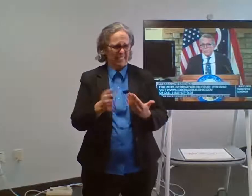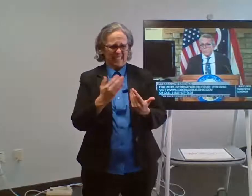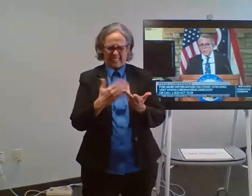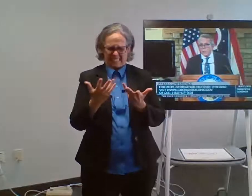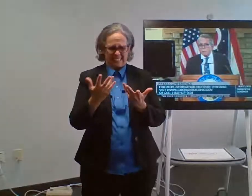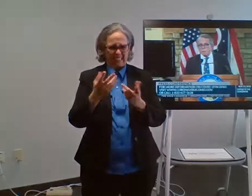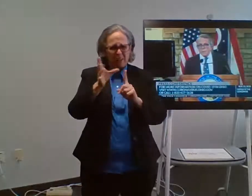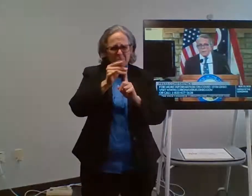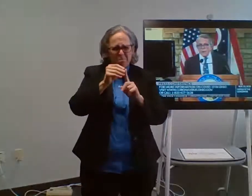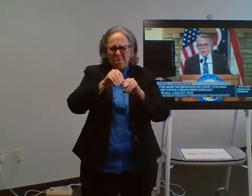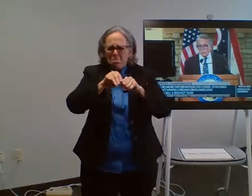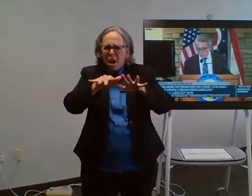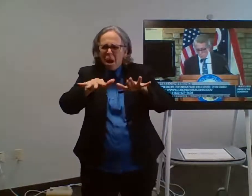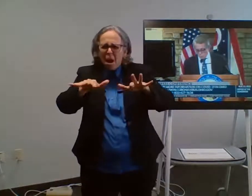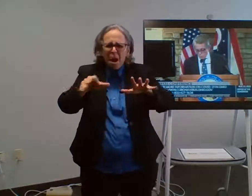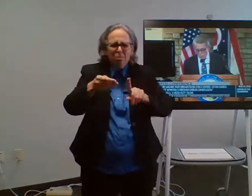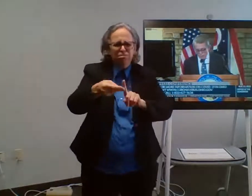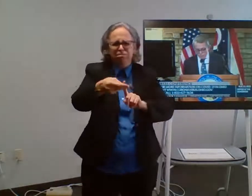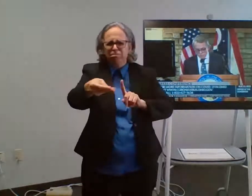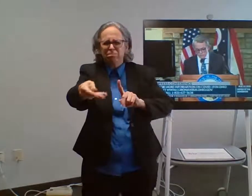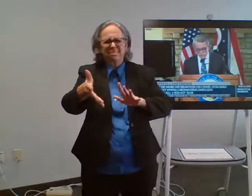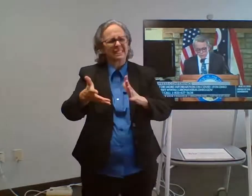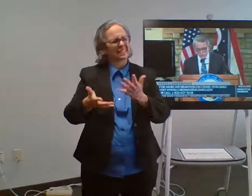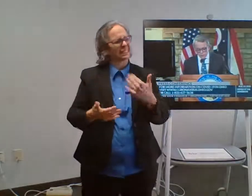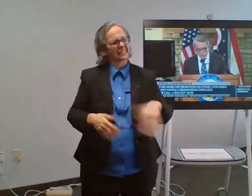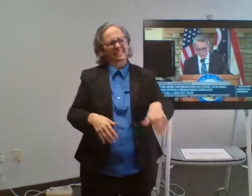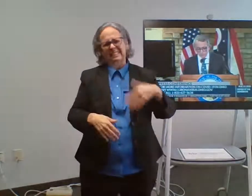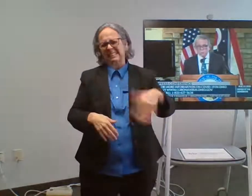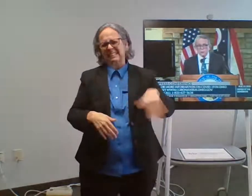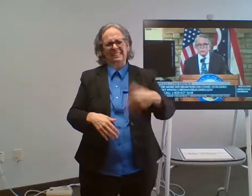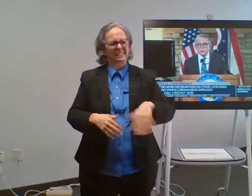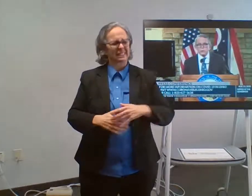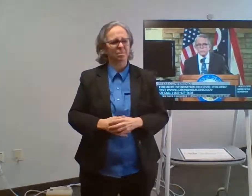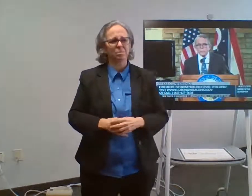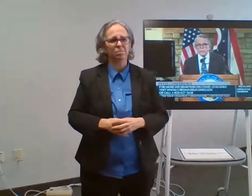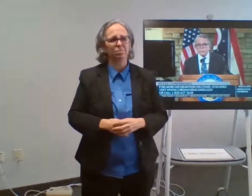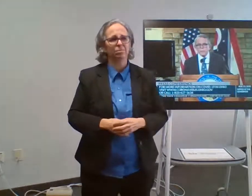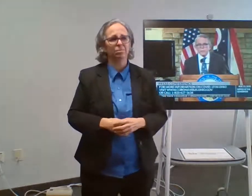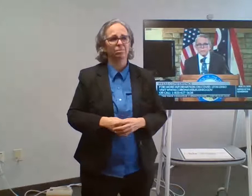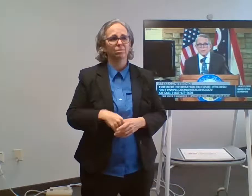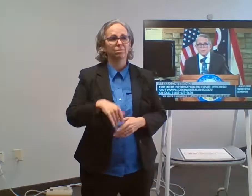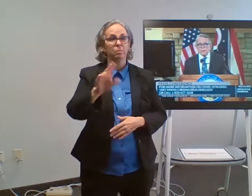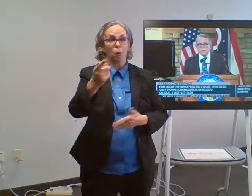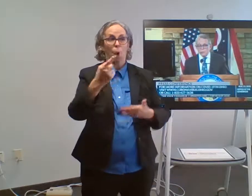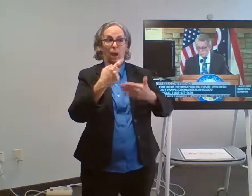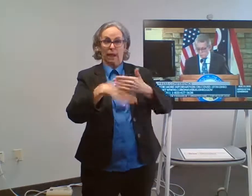coronavirus. Now, we're going to have an announcement on Tuesday.